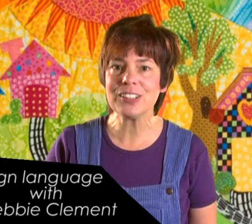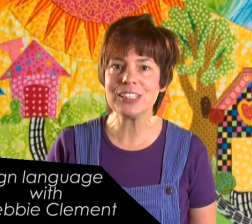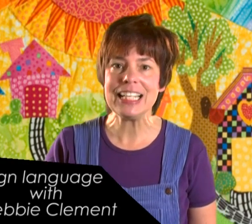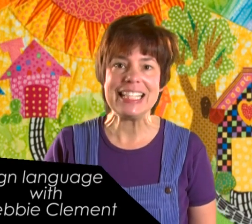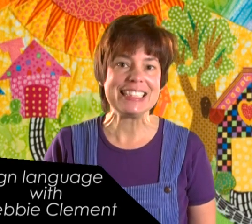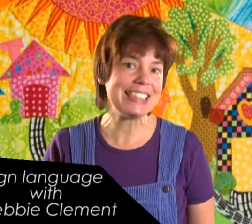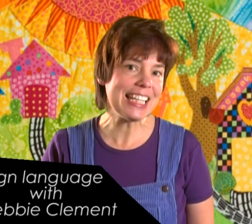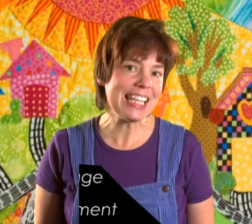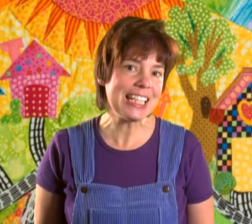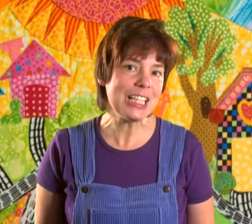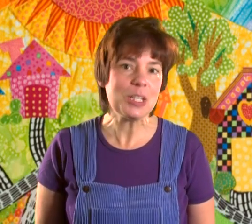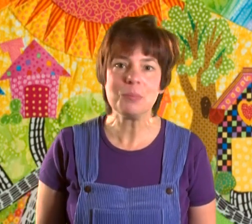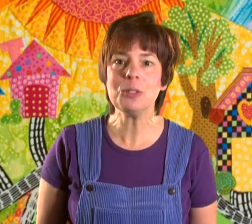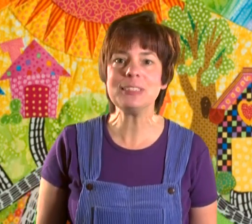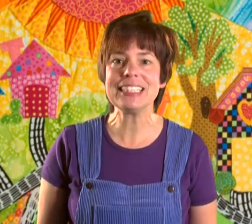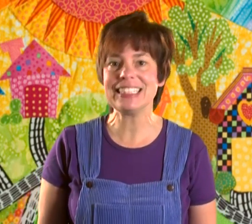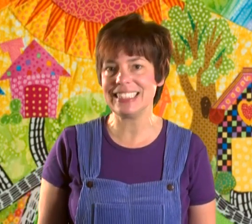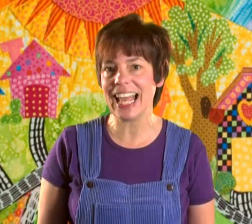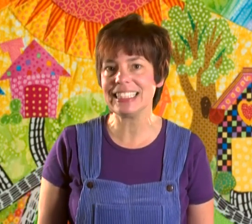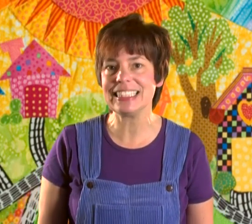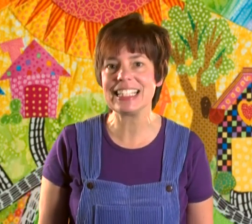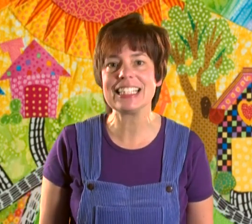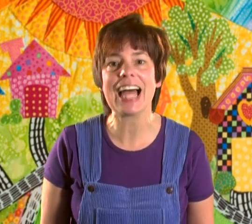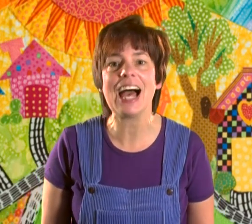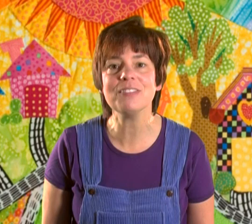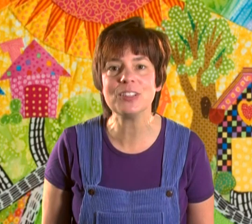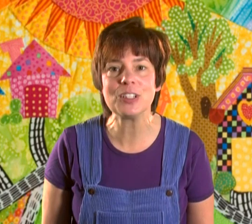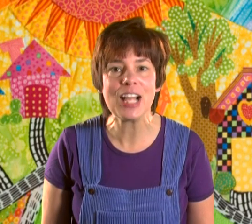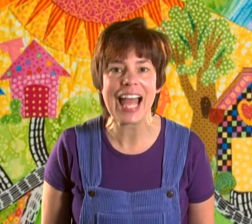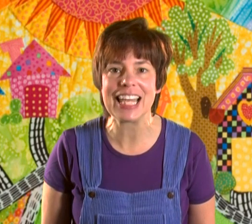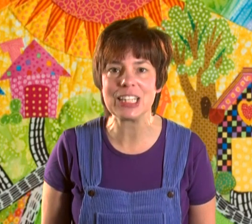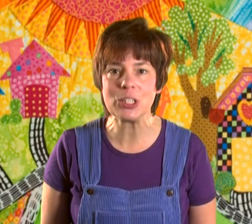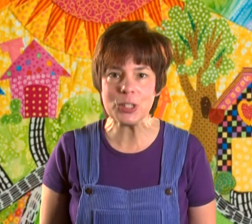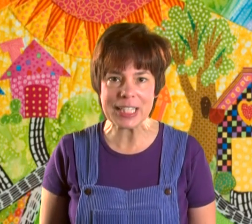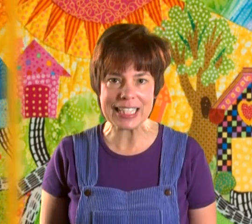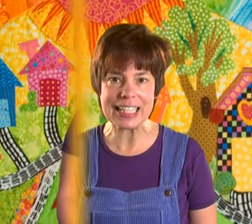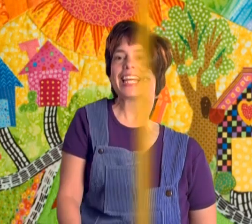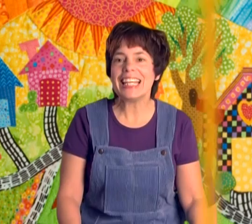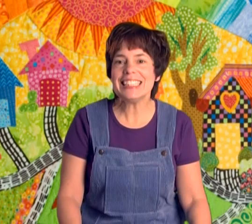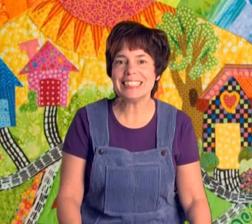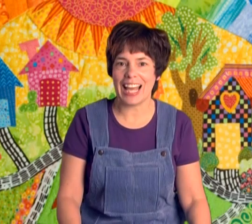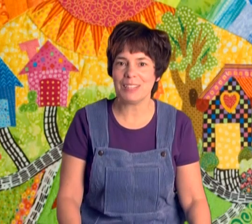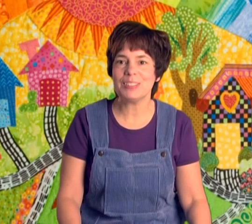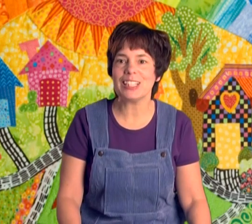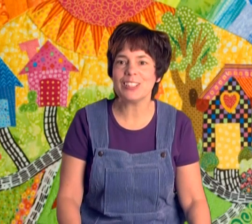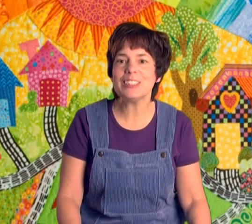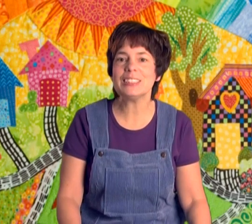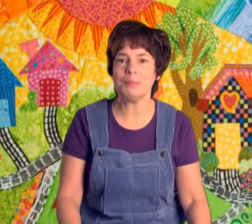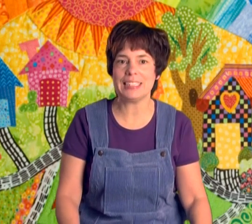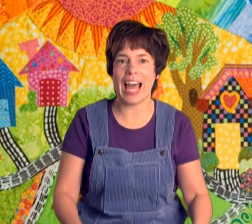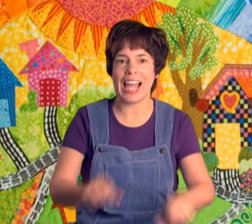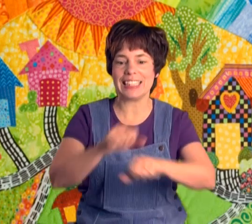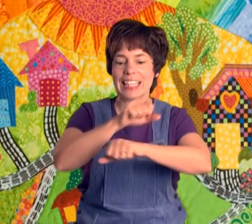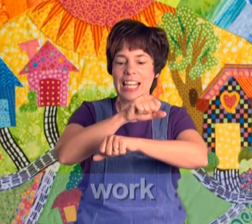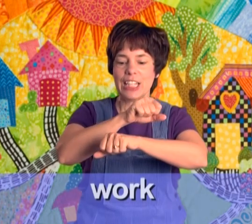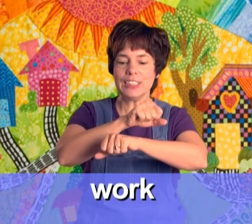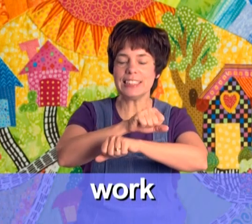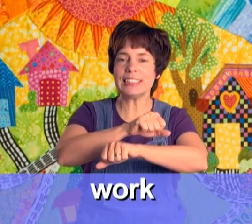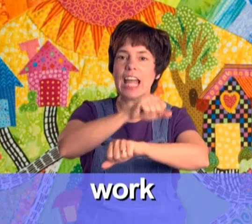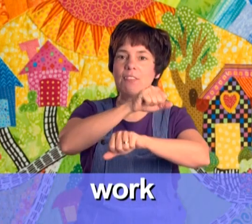pattern, singing, music, dancing, laughter, and learning. It's time to learn some signs. Here's the sign